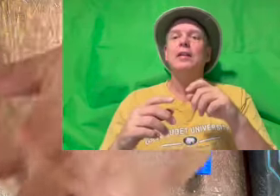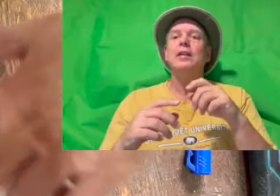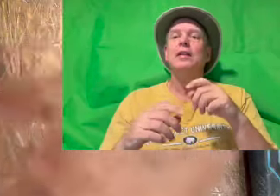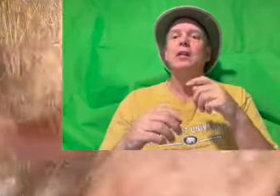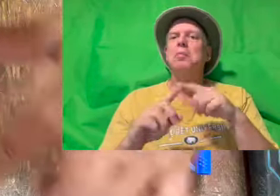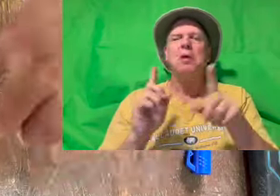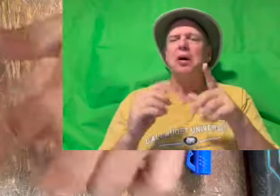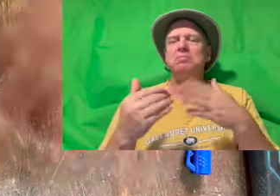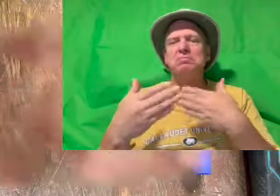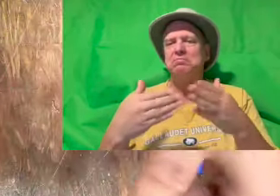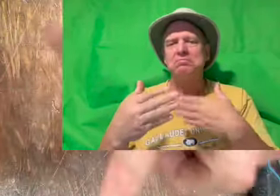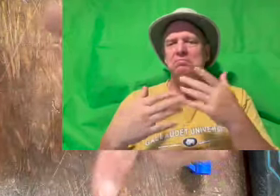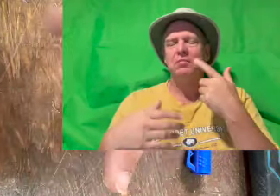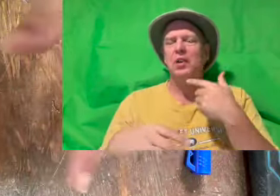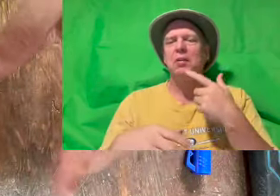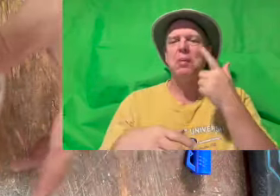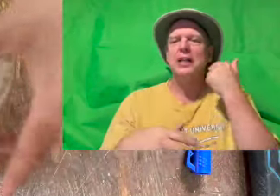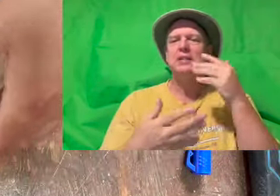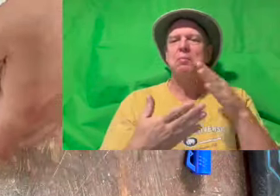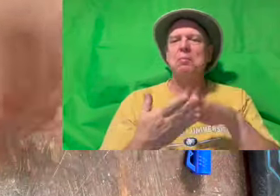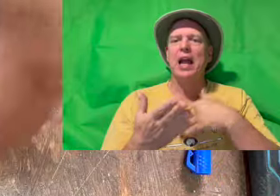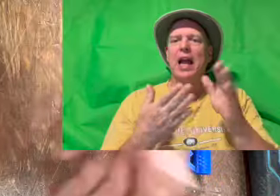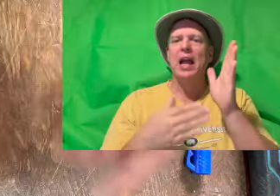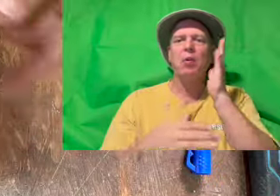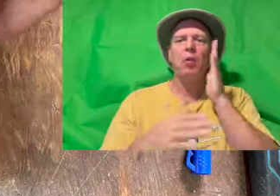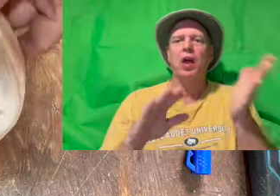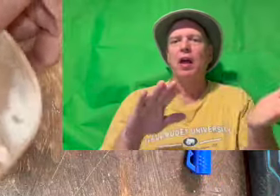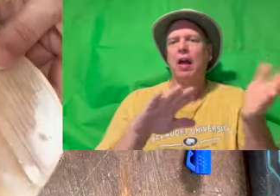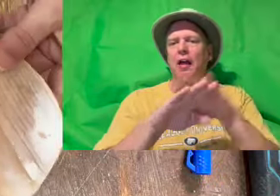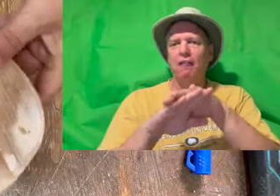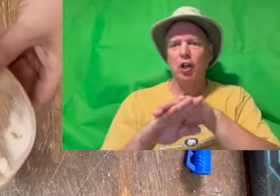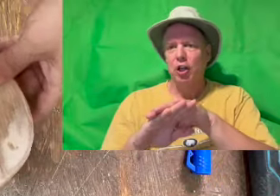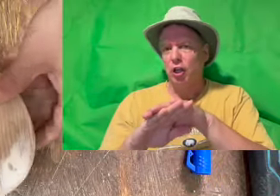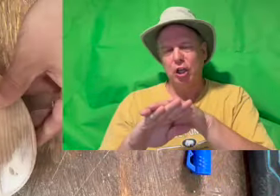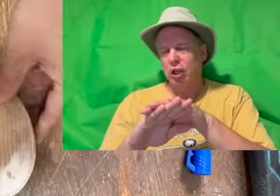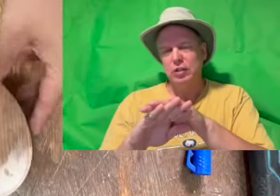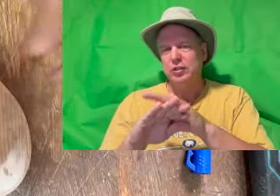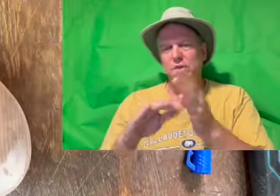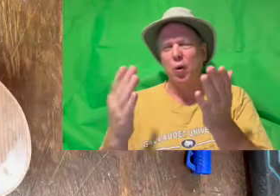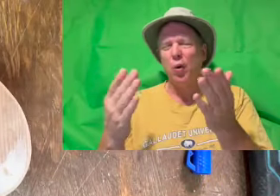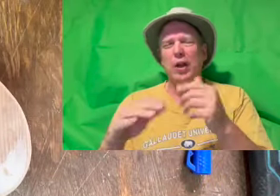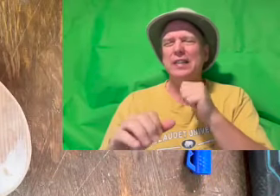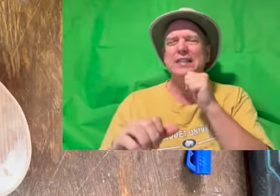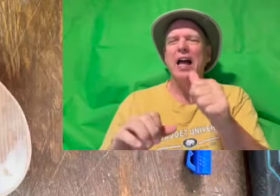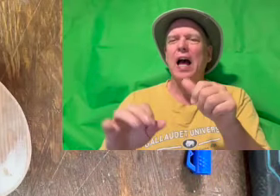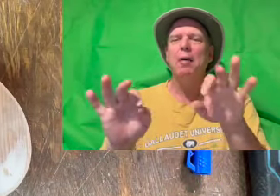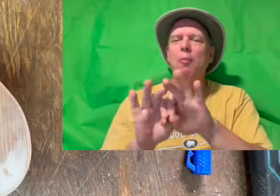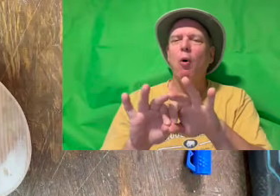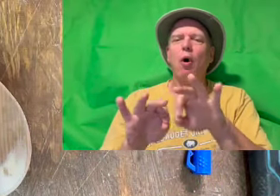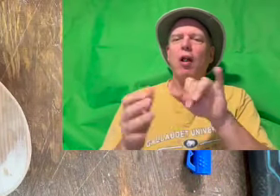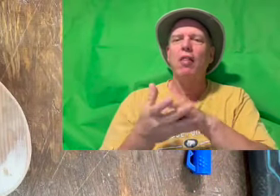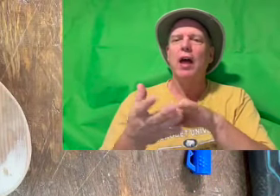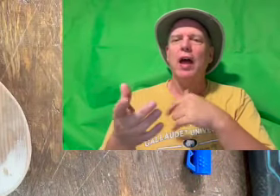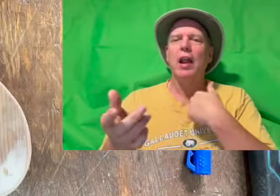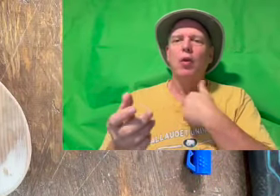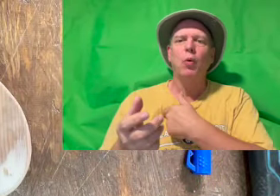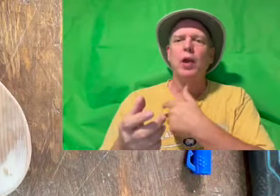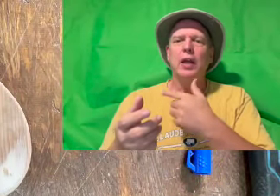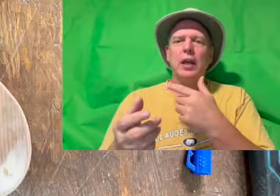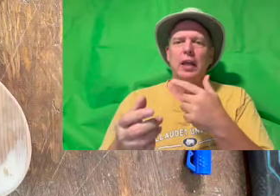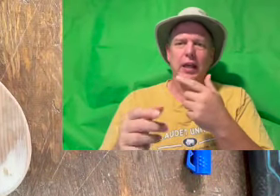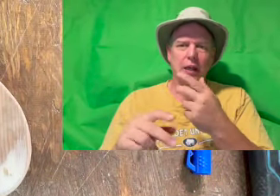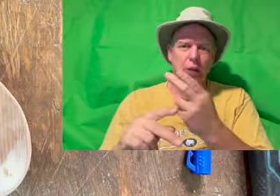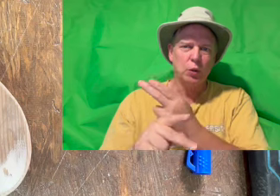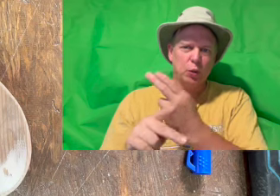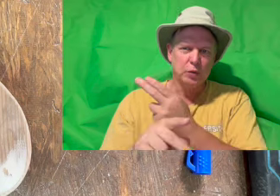because we're gonna paint this, so the paint's gonna cover it. So it doesn't matter that we used